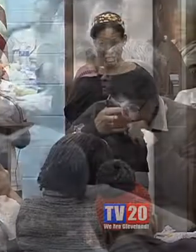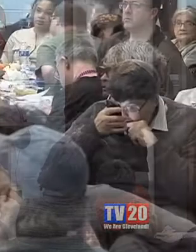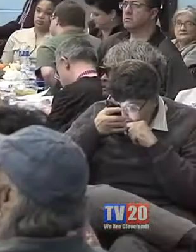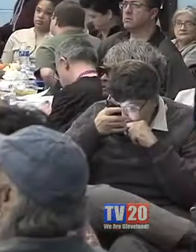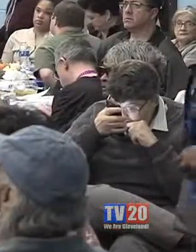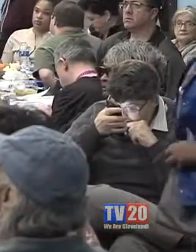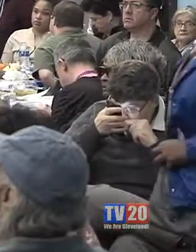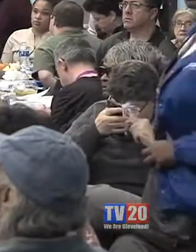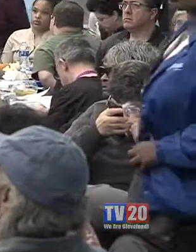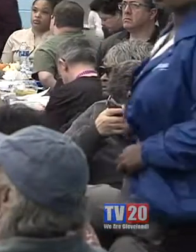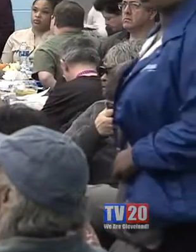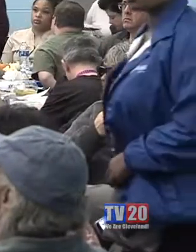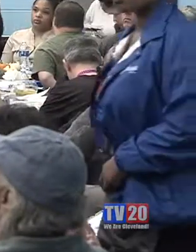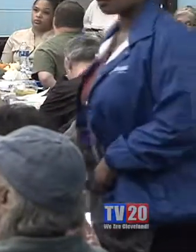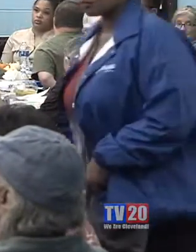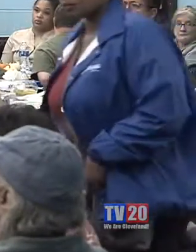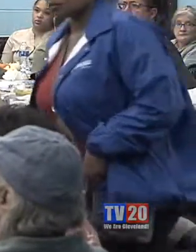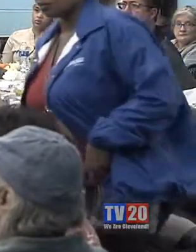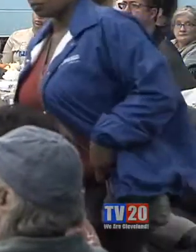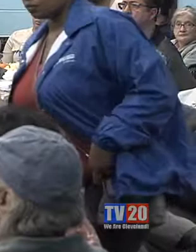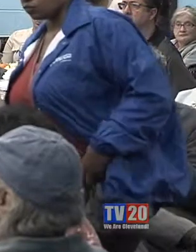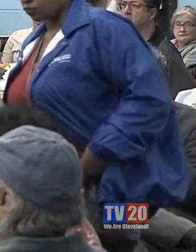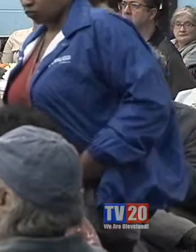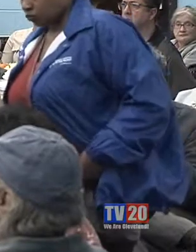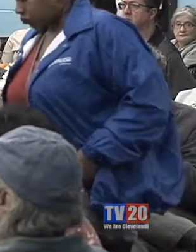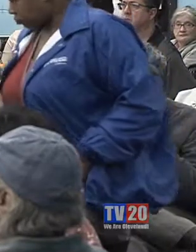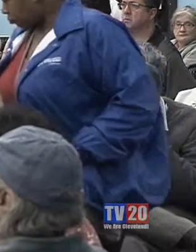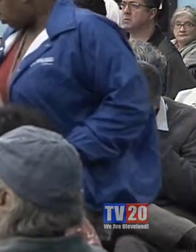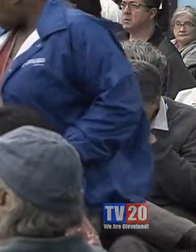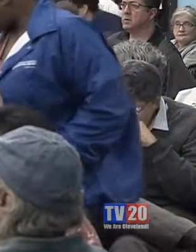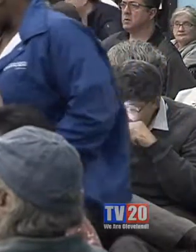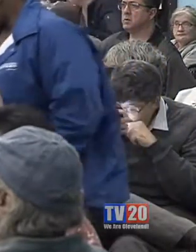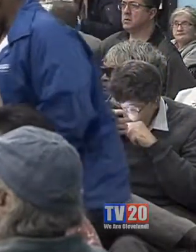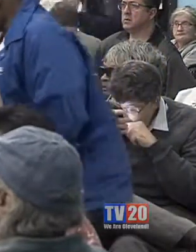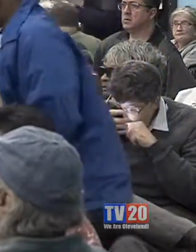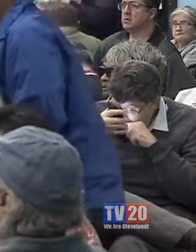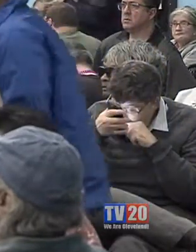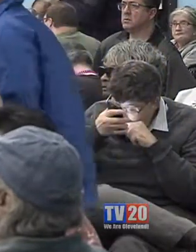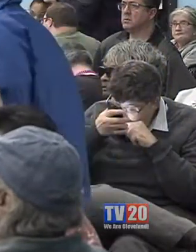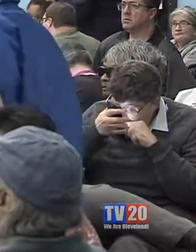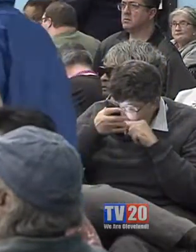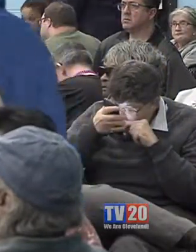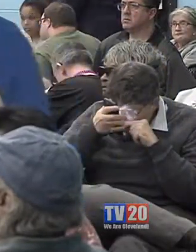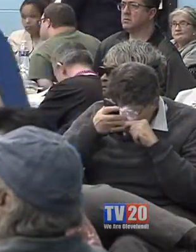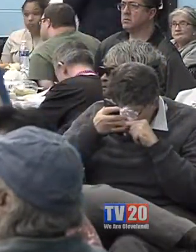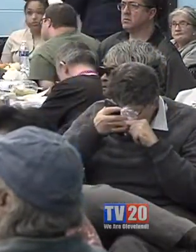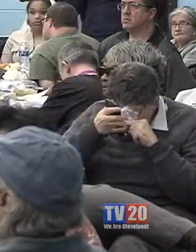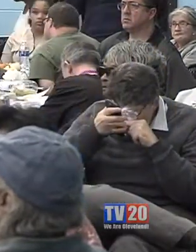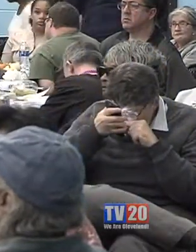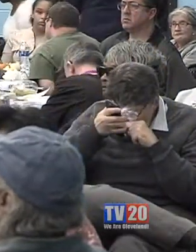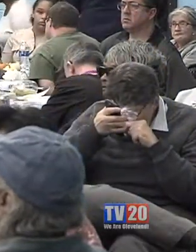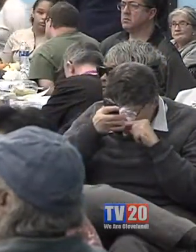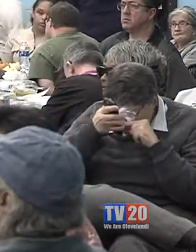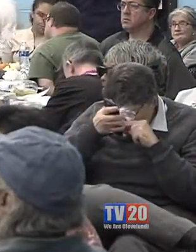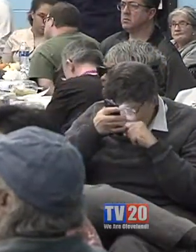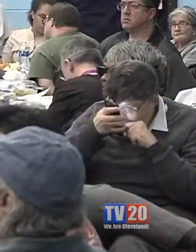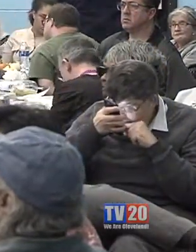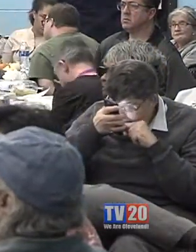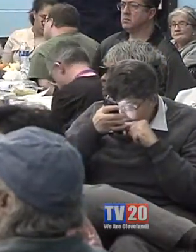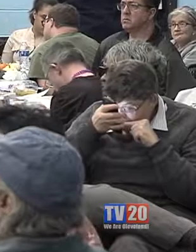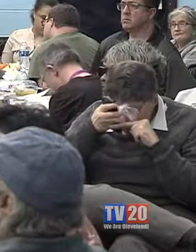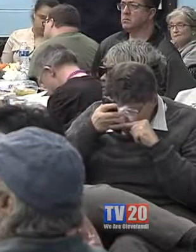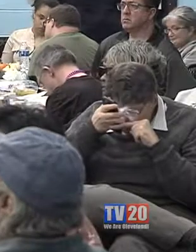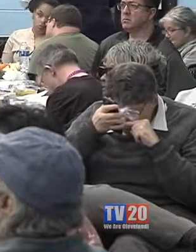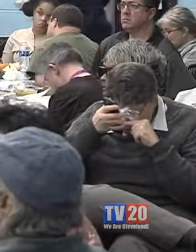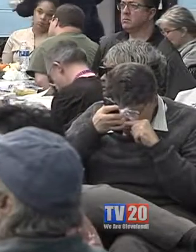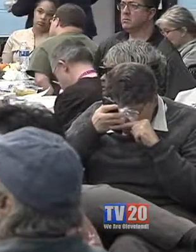in. So if you have a two-sided cutting board, one side's black, one side's white, flip it over and you'll